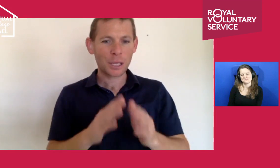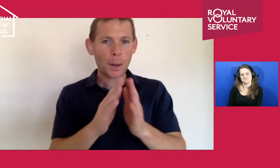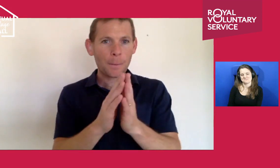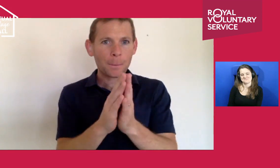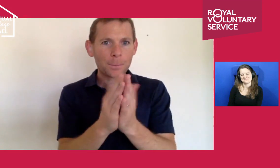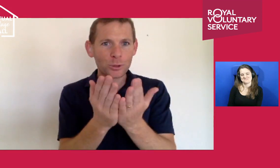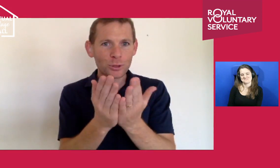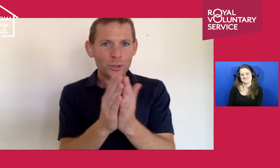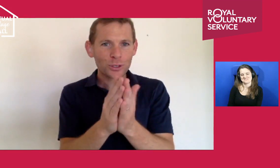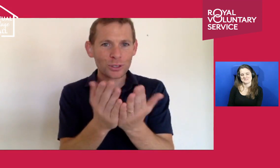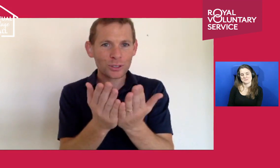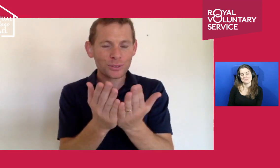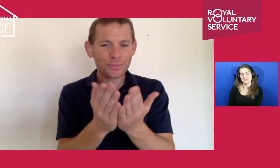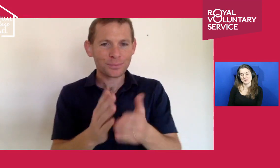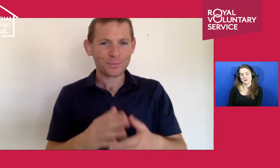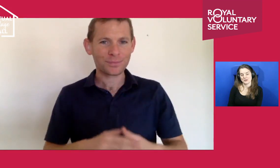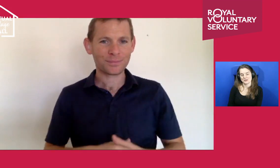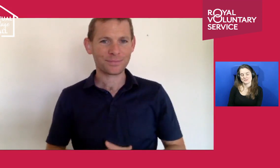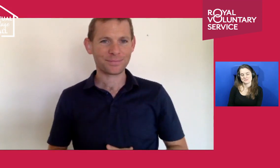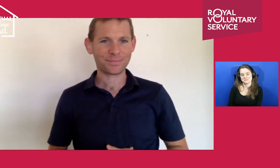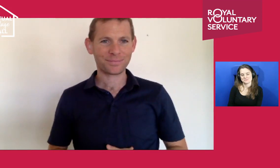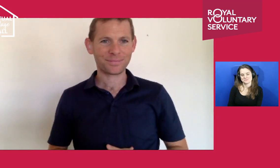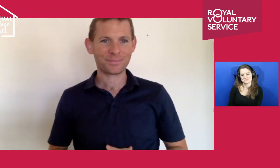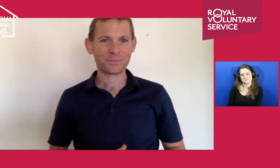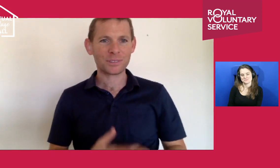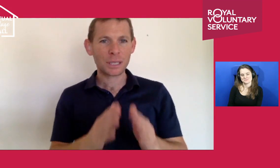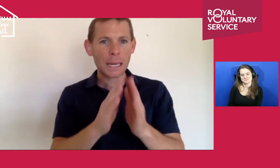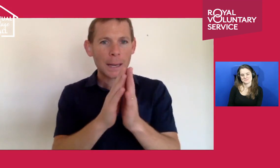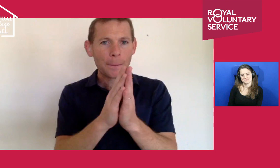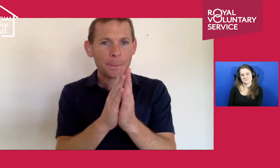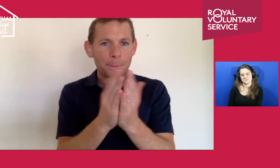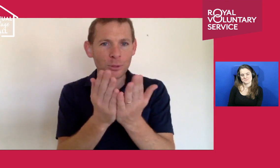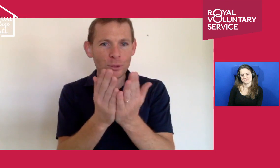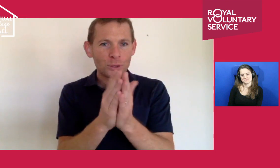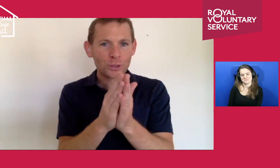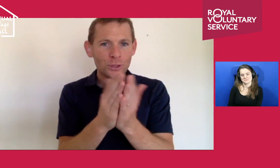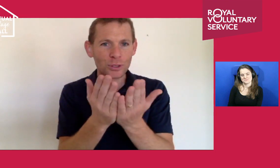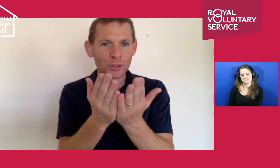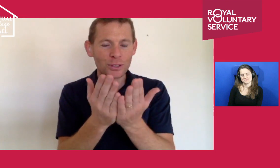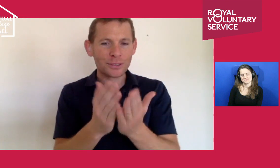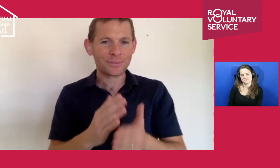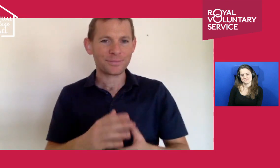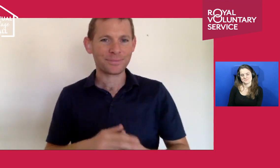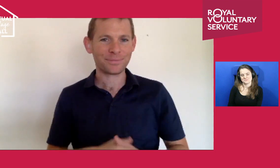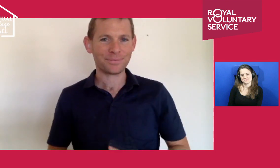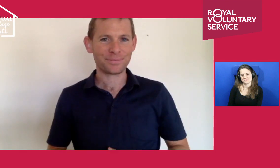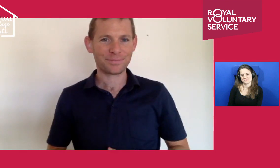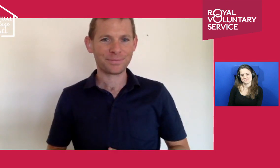Book.